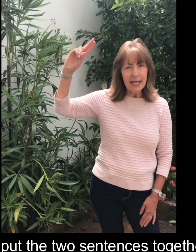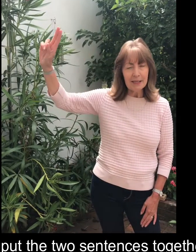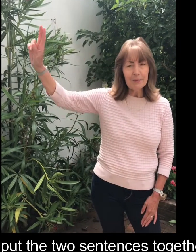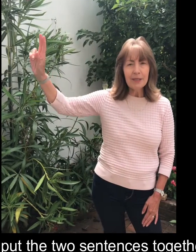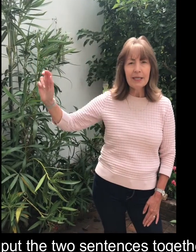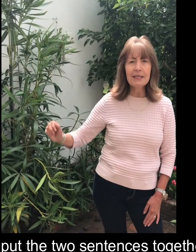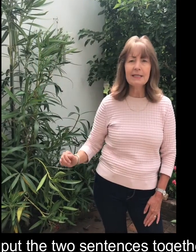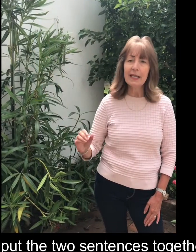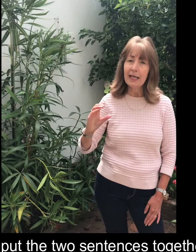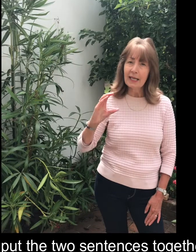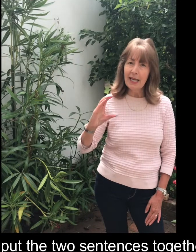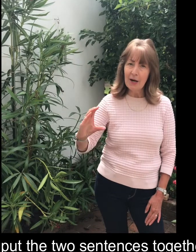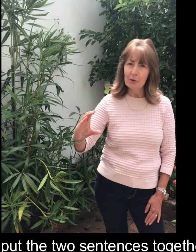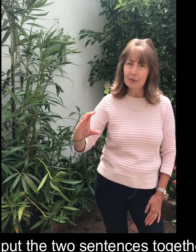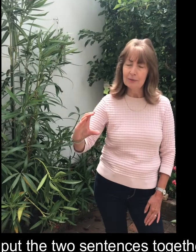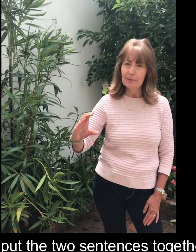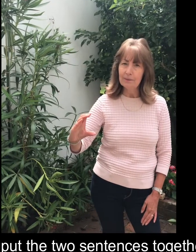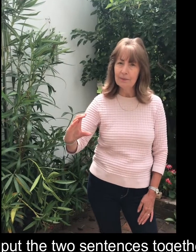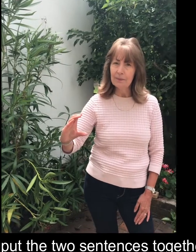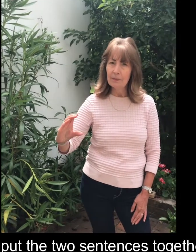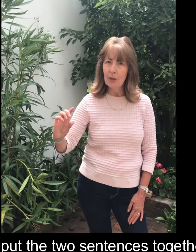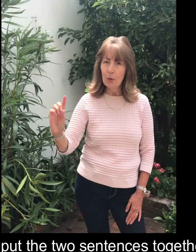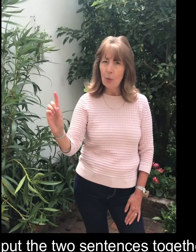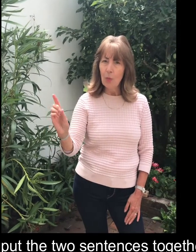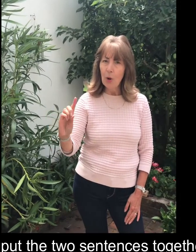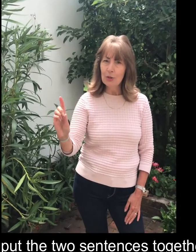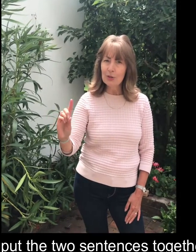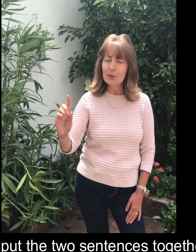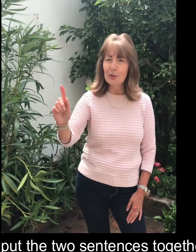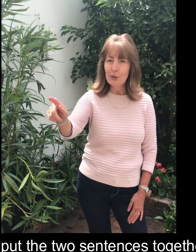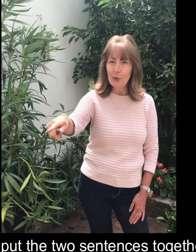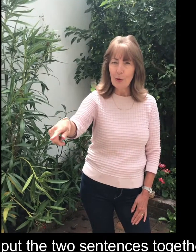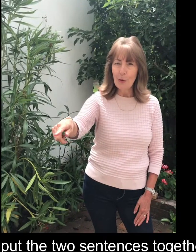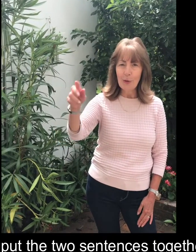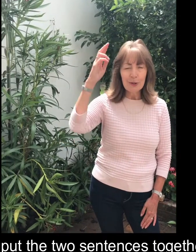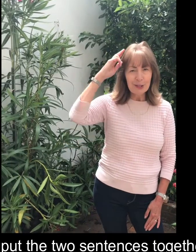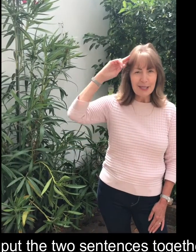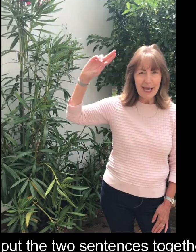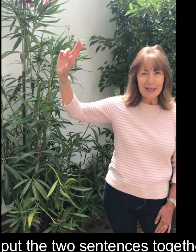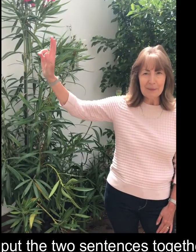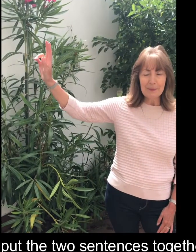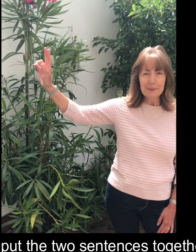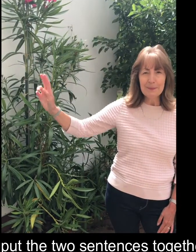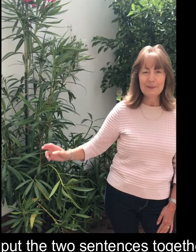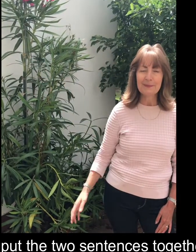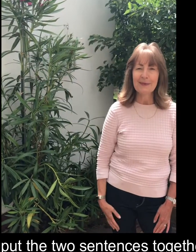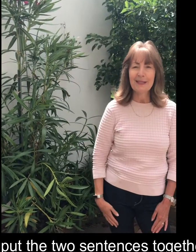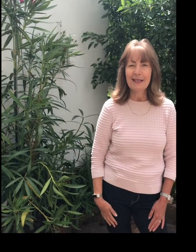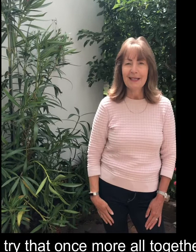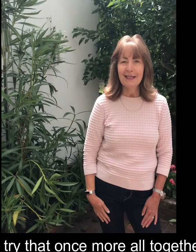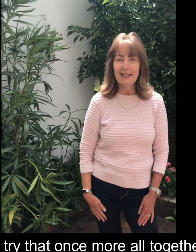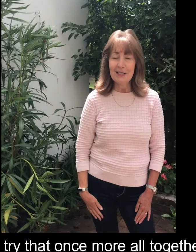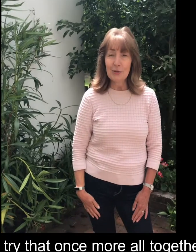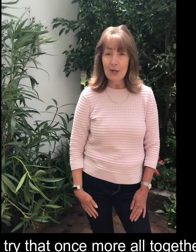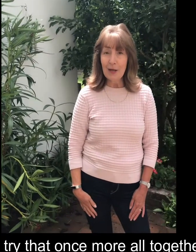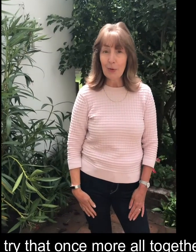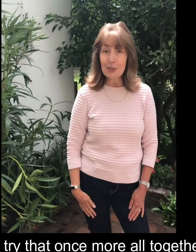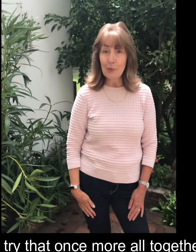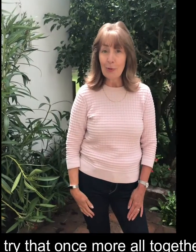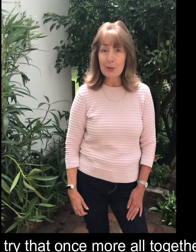name is Carole. What's your name? Let's try that once more all